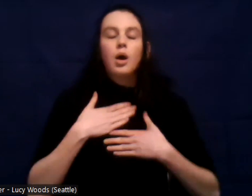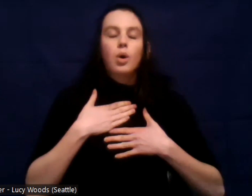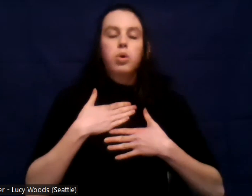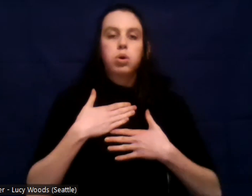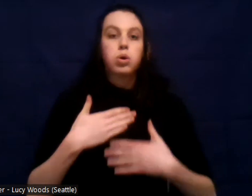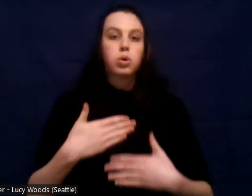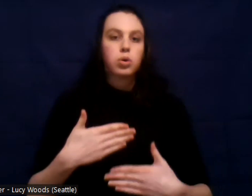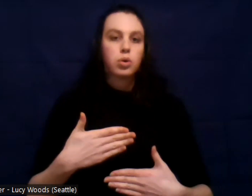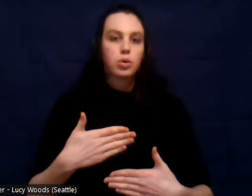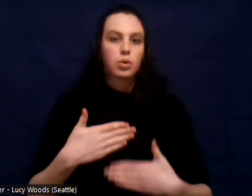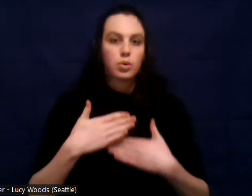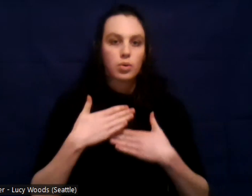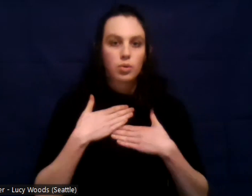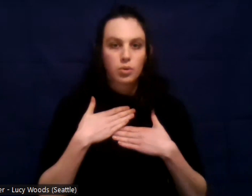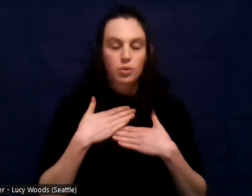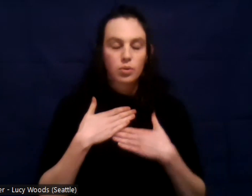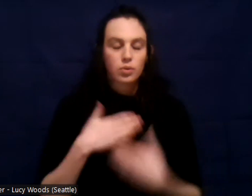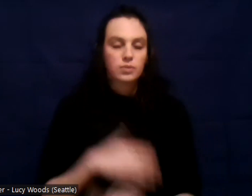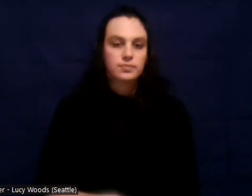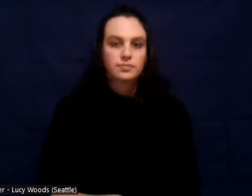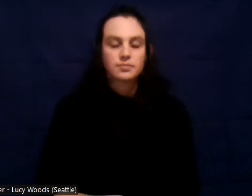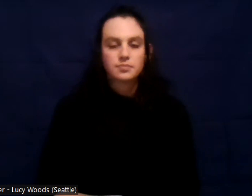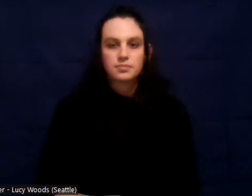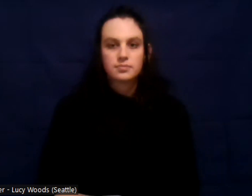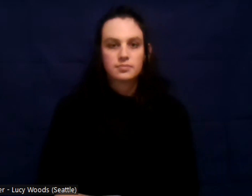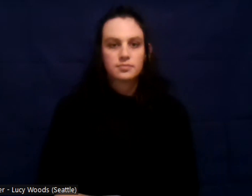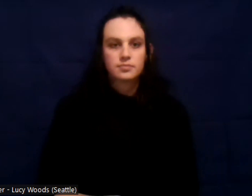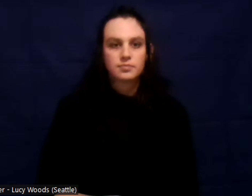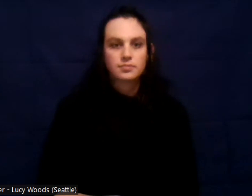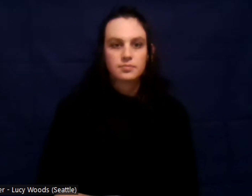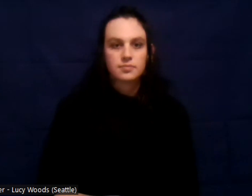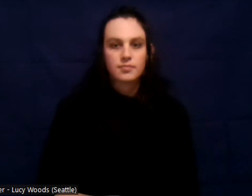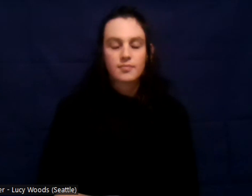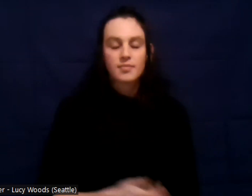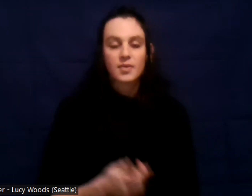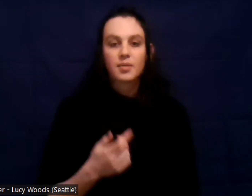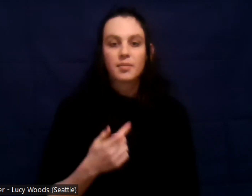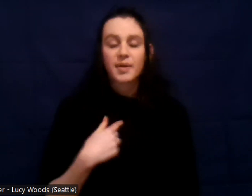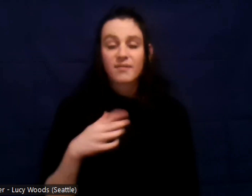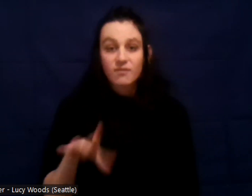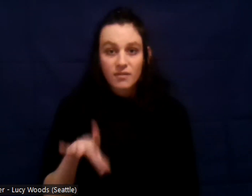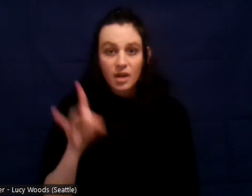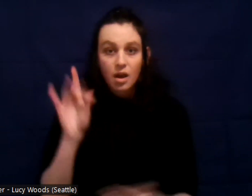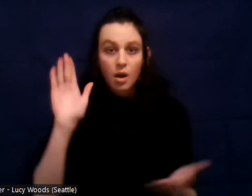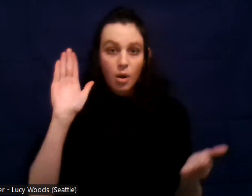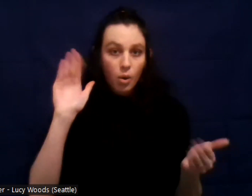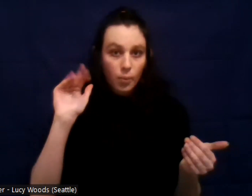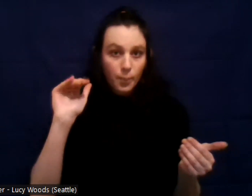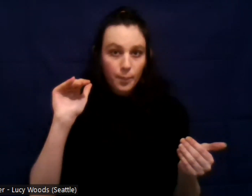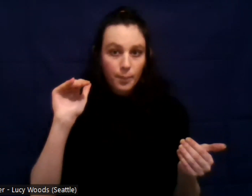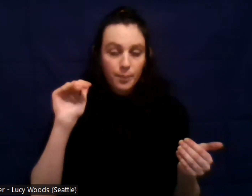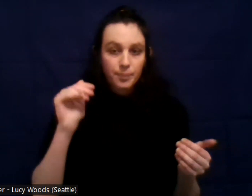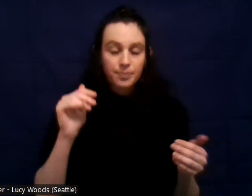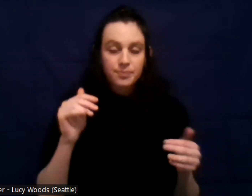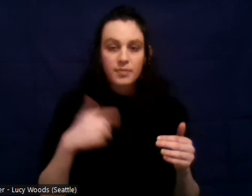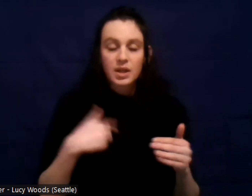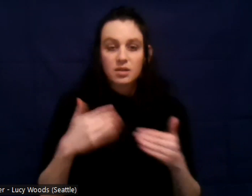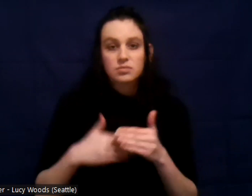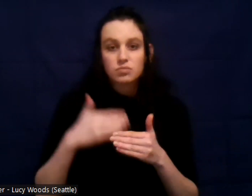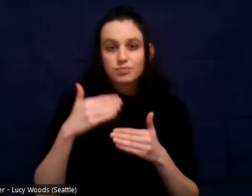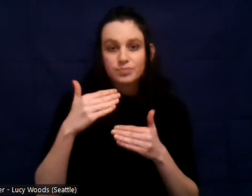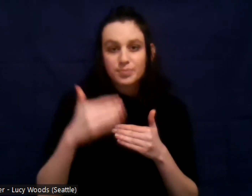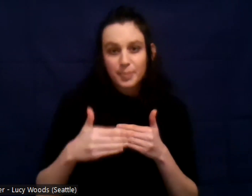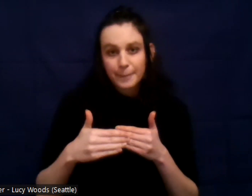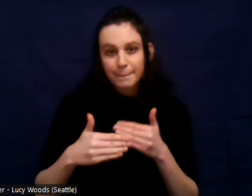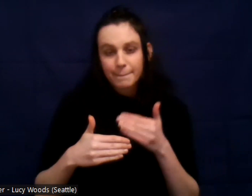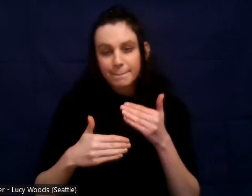okay. And I just I got some hope. And I just took a step and a step, like one in front of